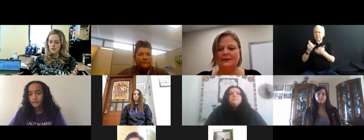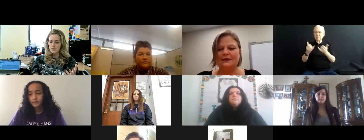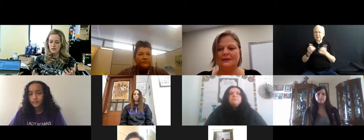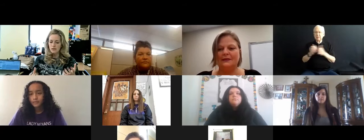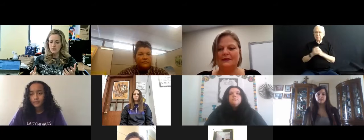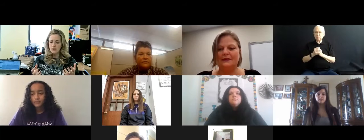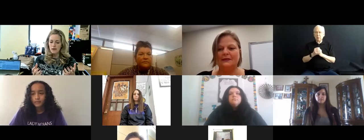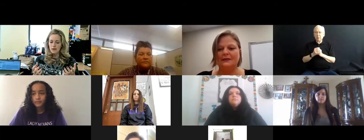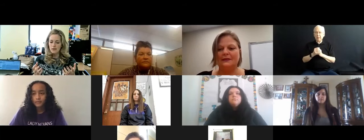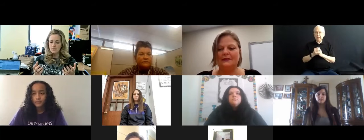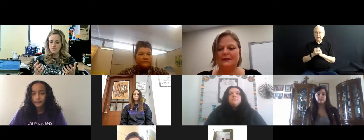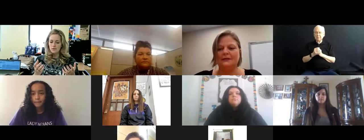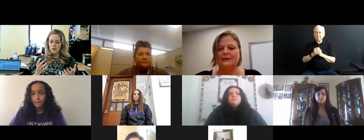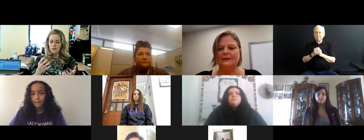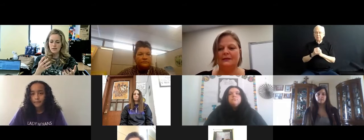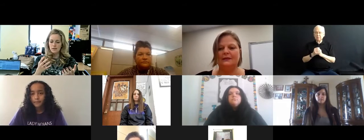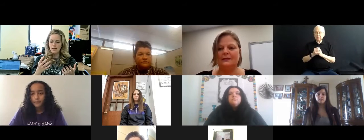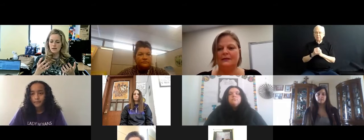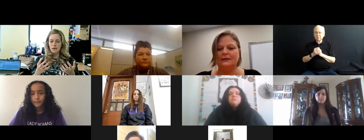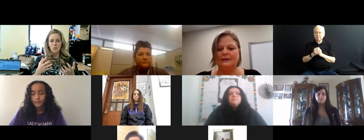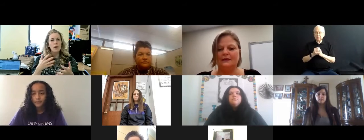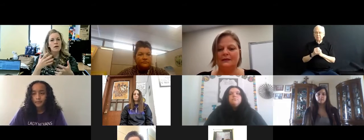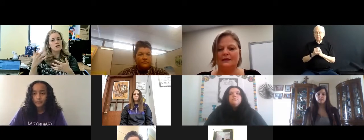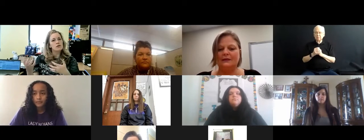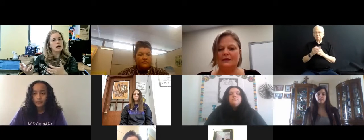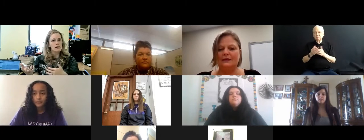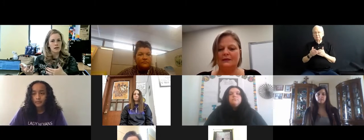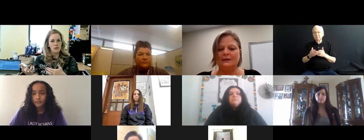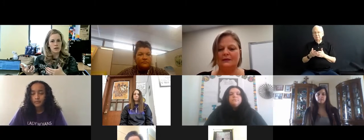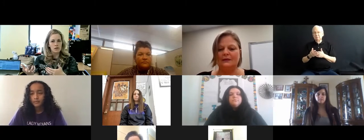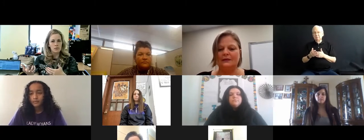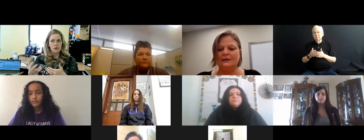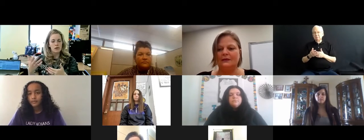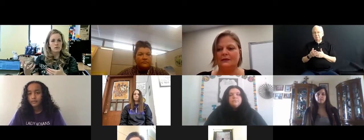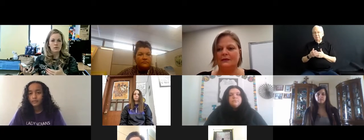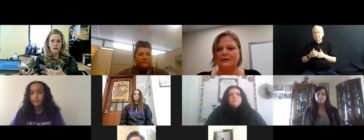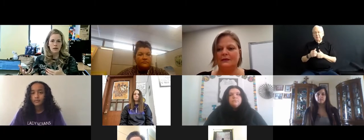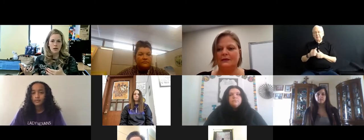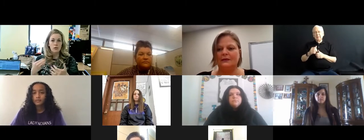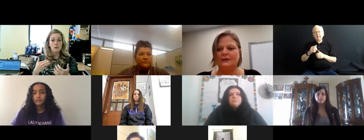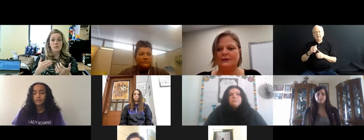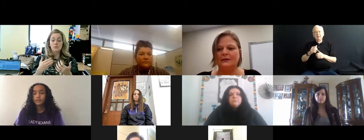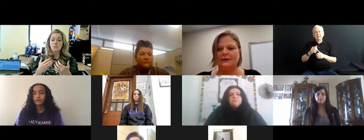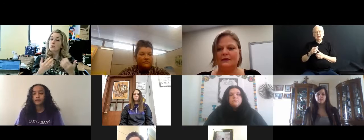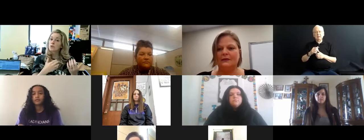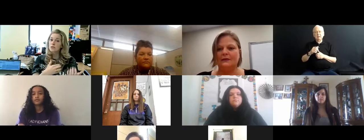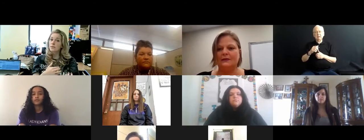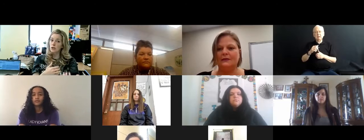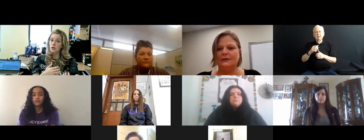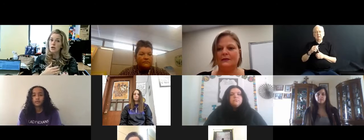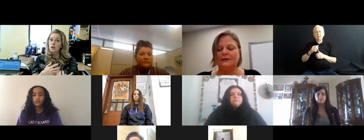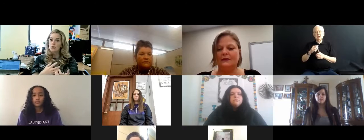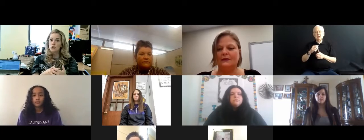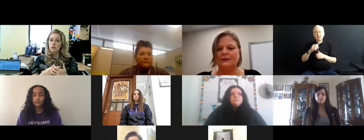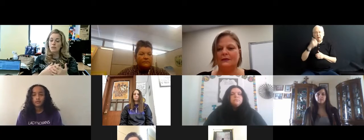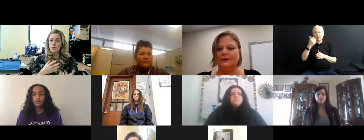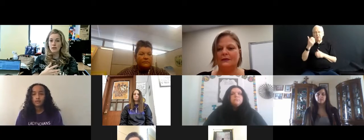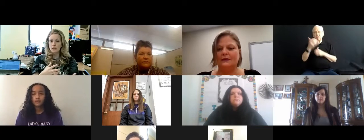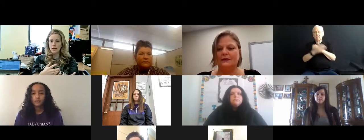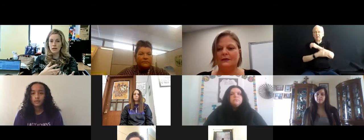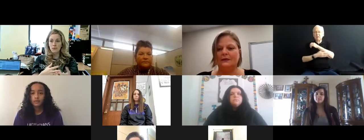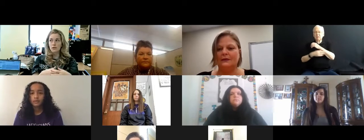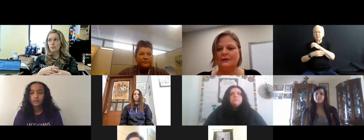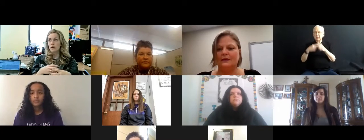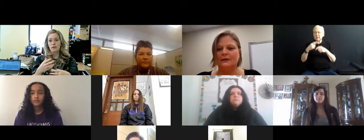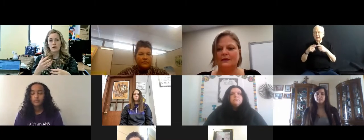too, you might think like, what other sign language, what other country sign language is most similar to